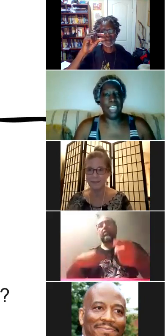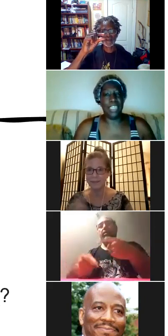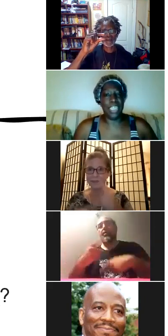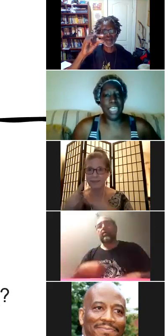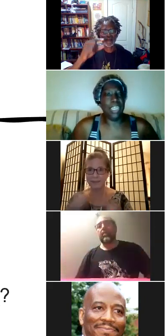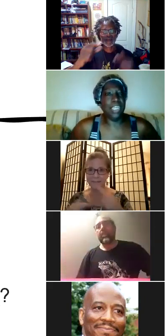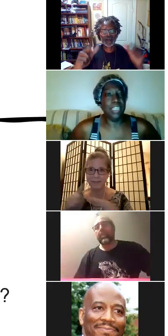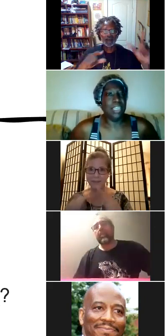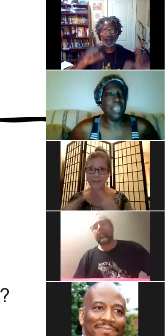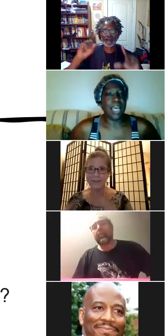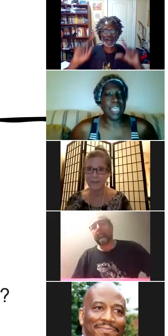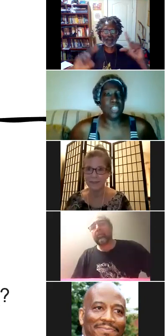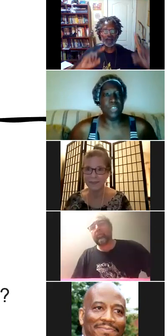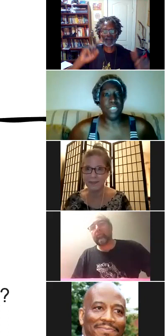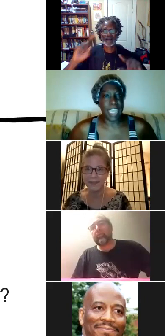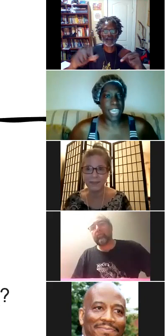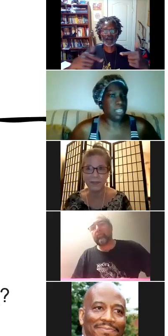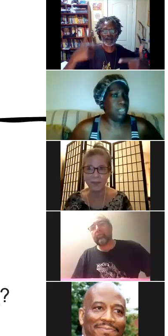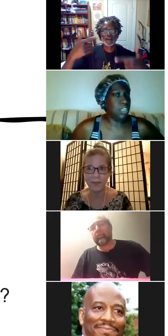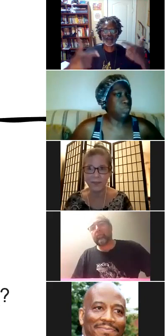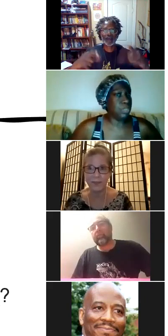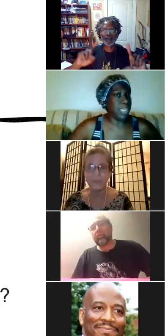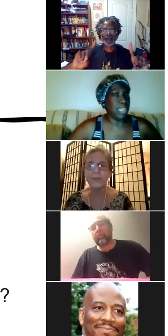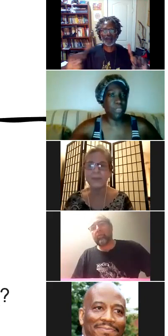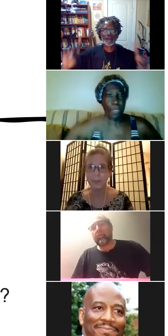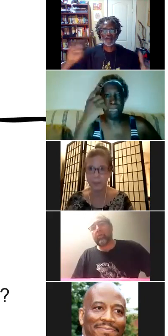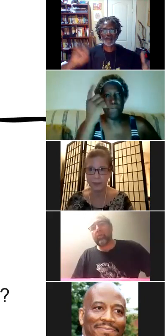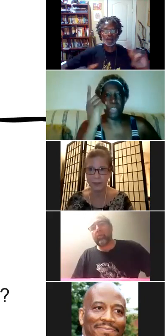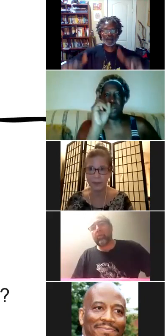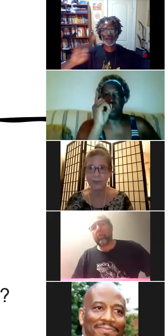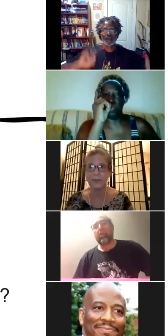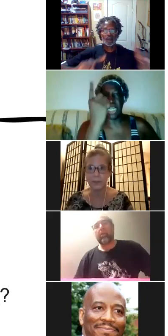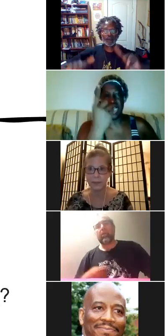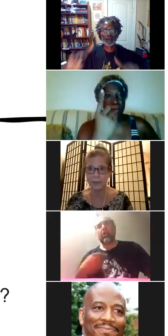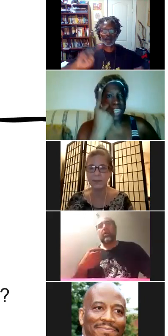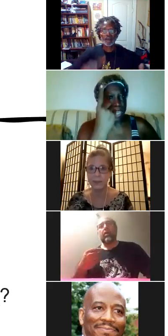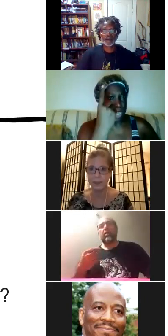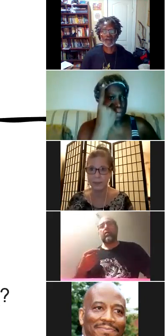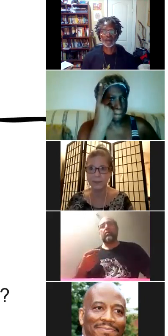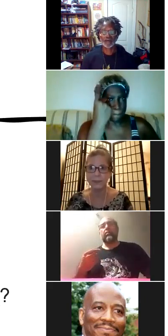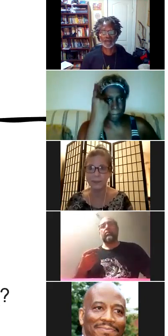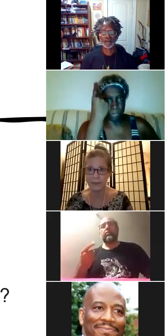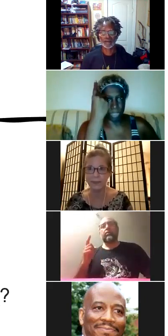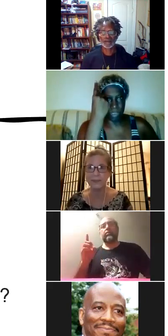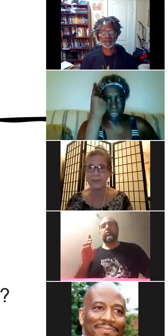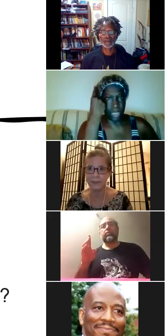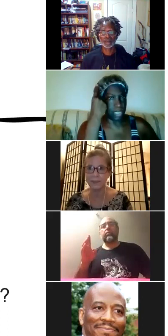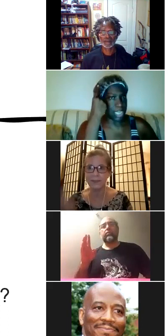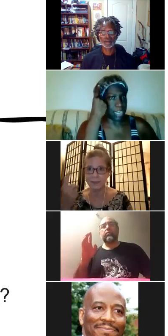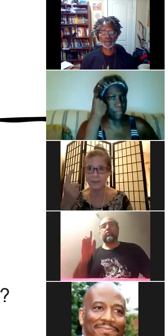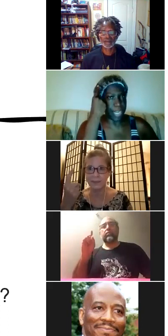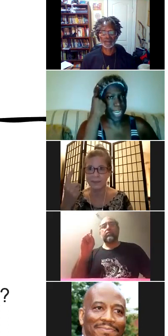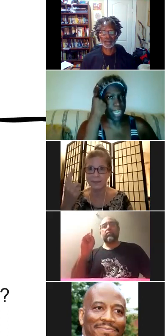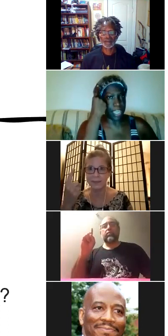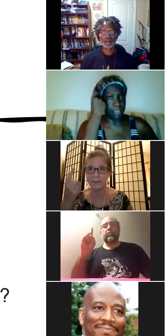Okay, and then I understand would be your one dominant hand,